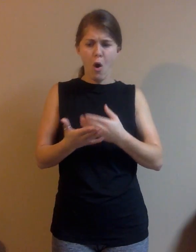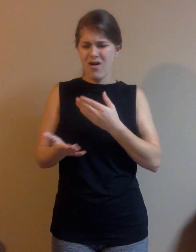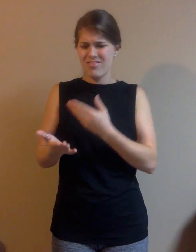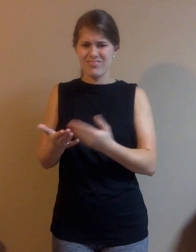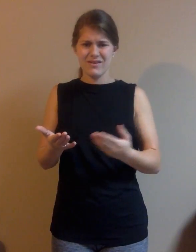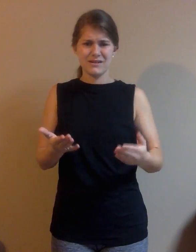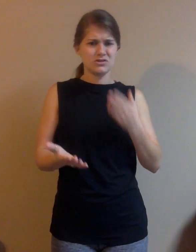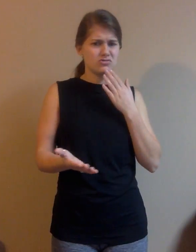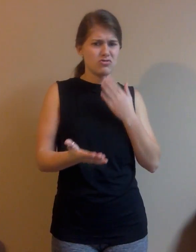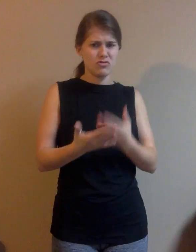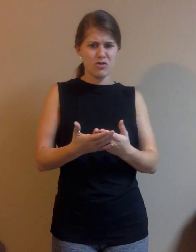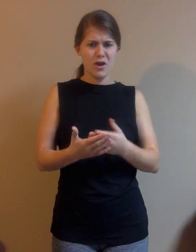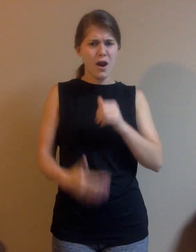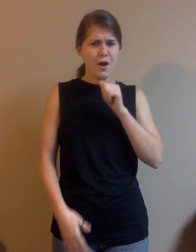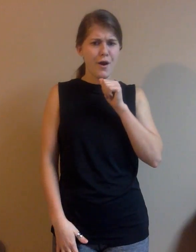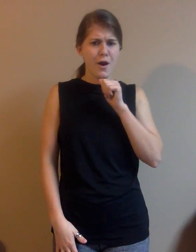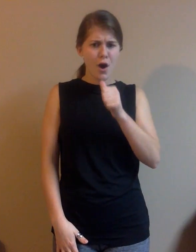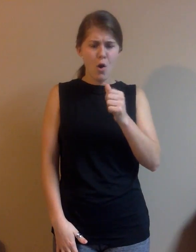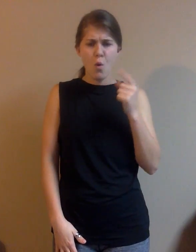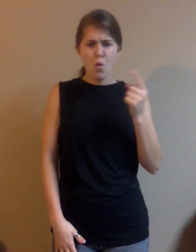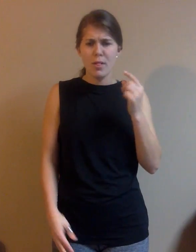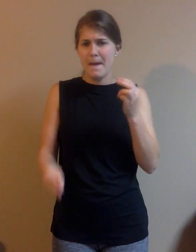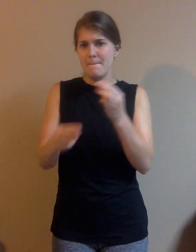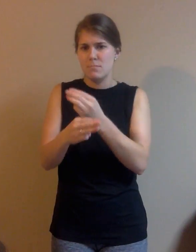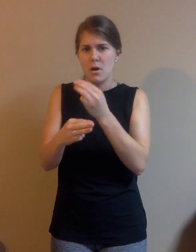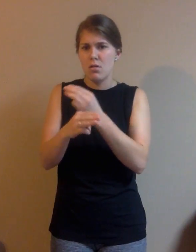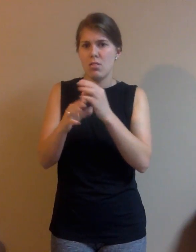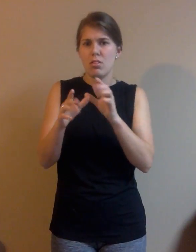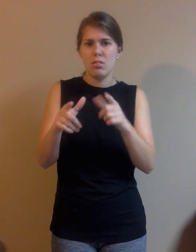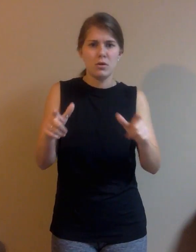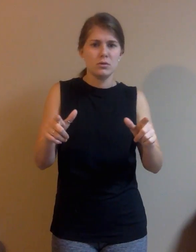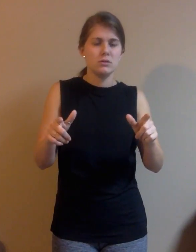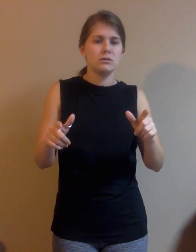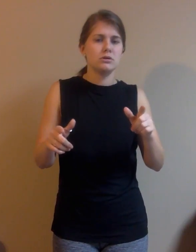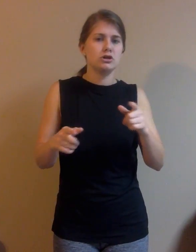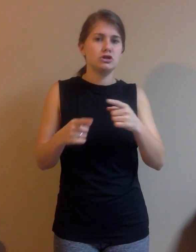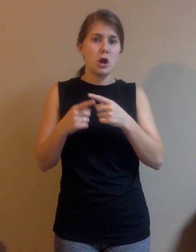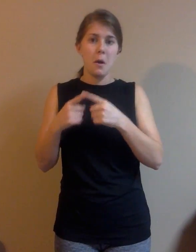but they will. And our job is to help them make something of it. Thank you very much.